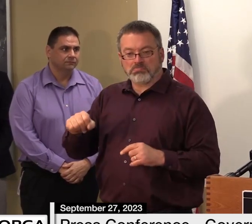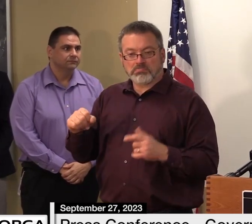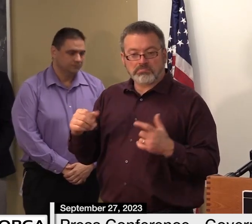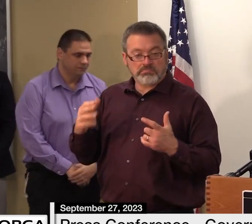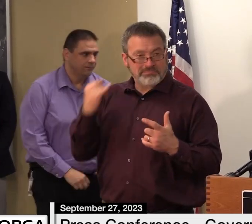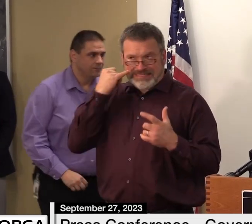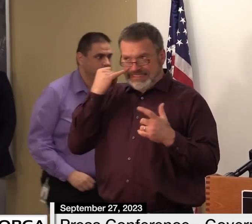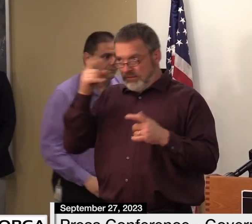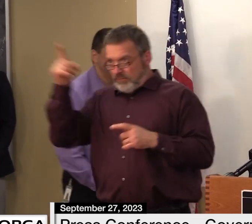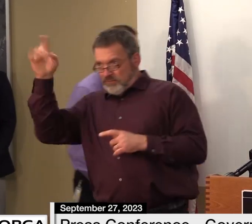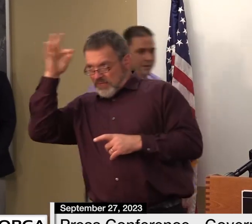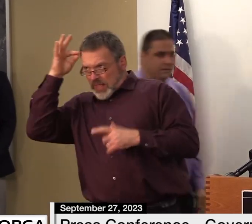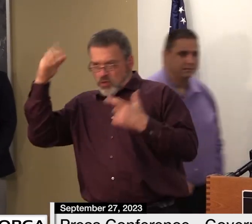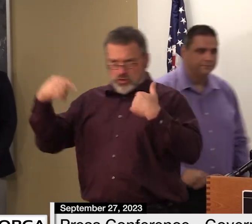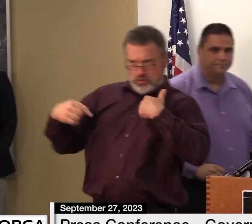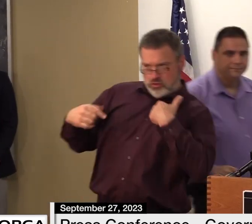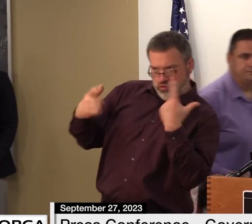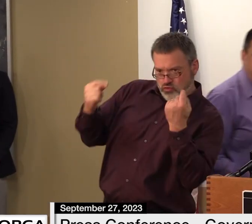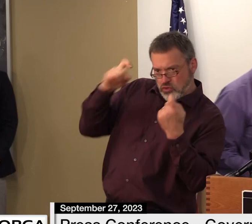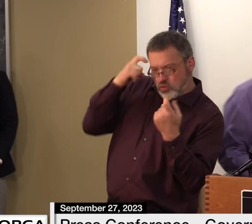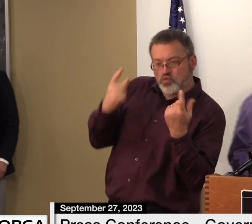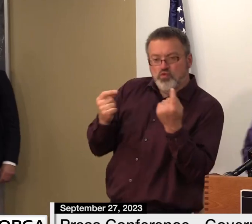state.